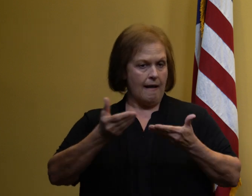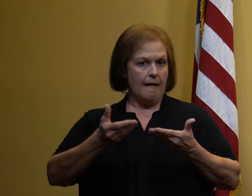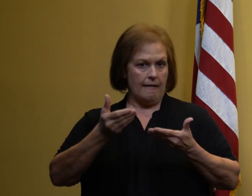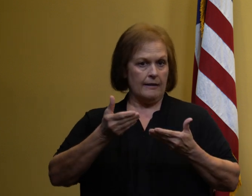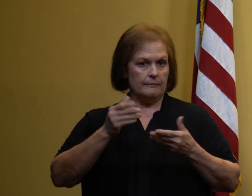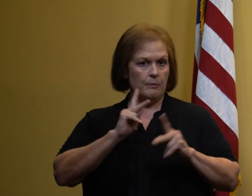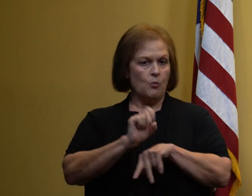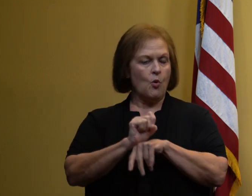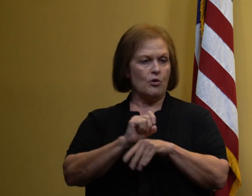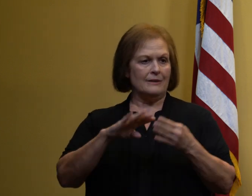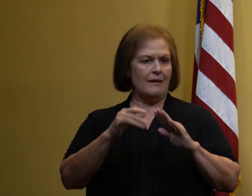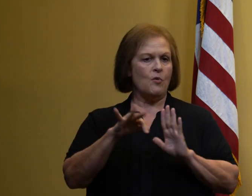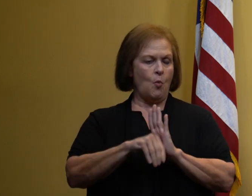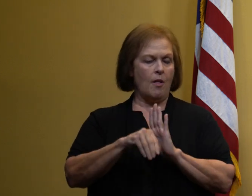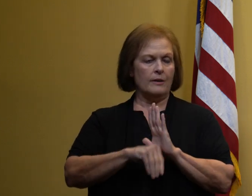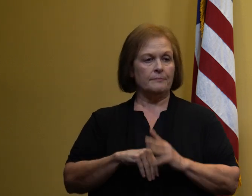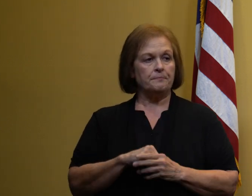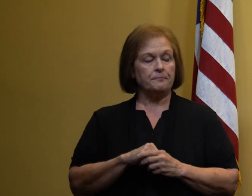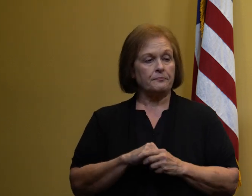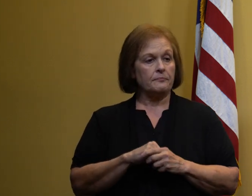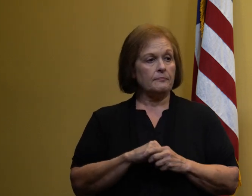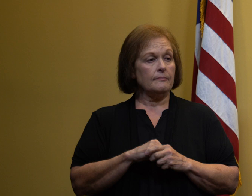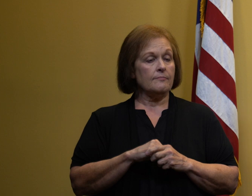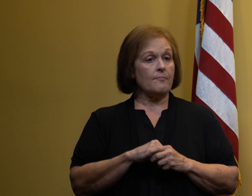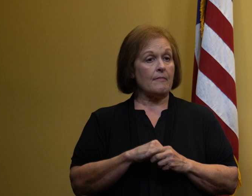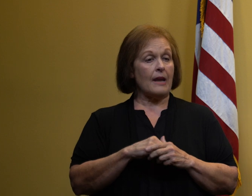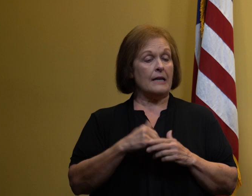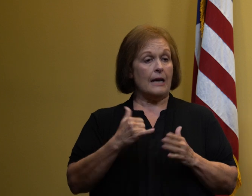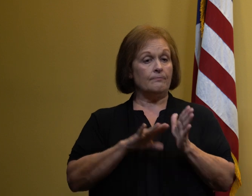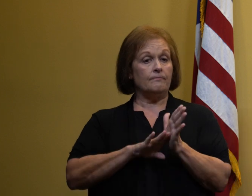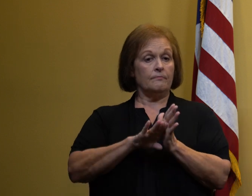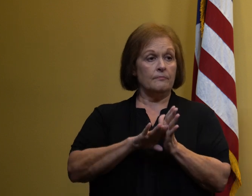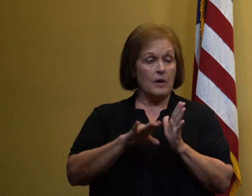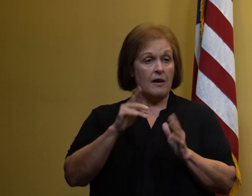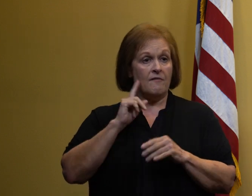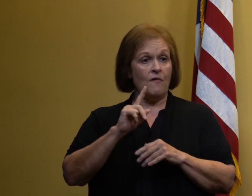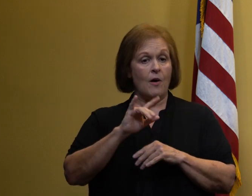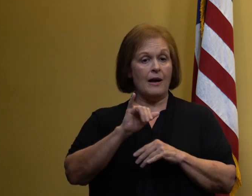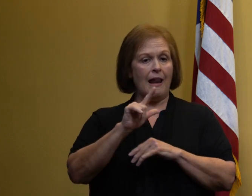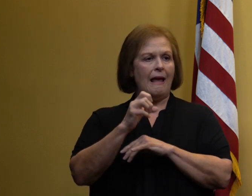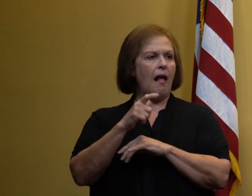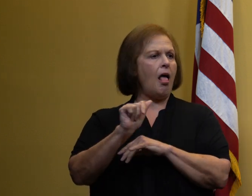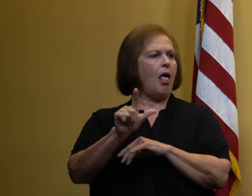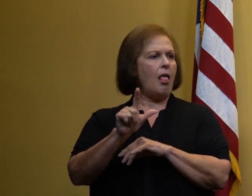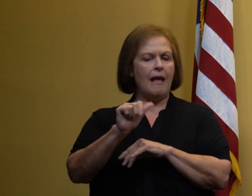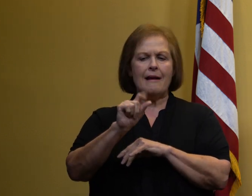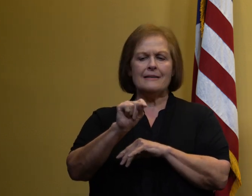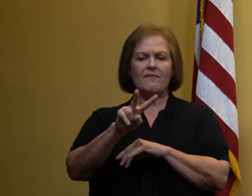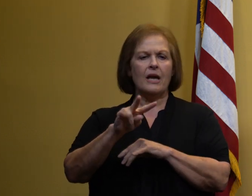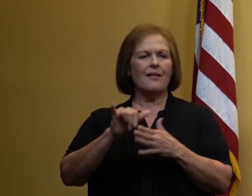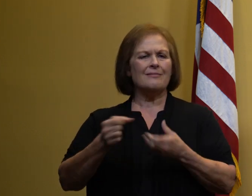of New Orleans. To combat the uptick in illegal ATV activity,